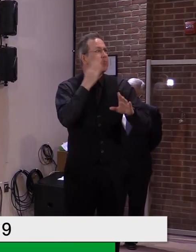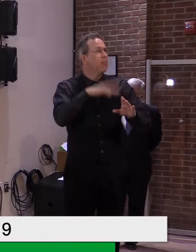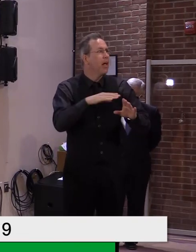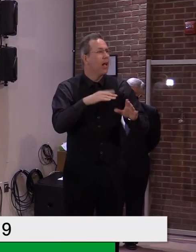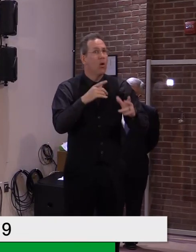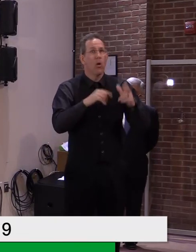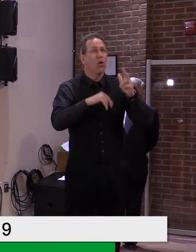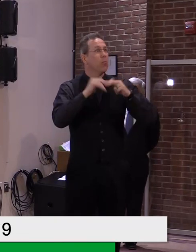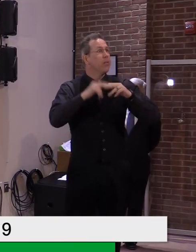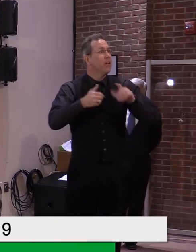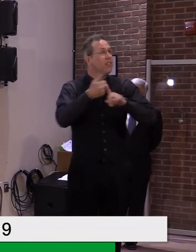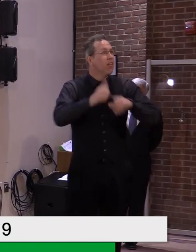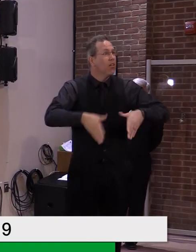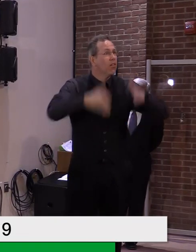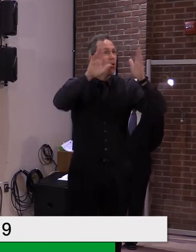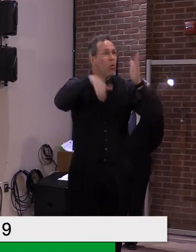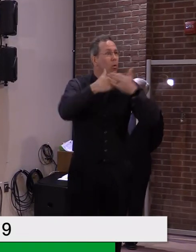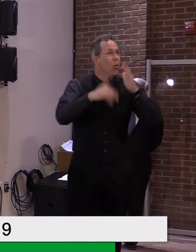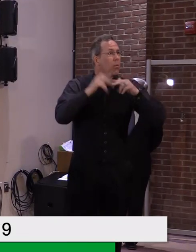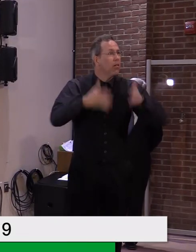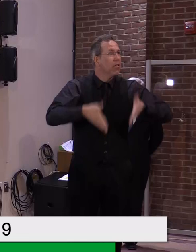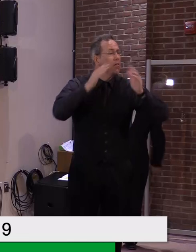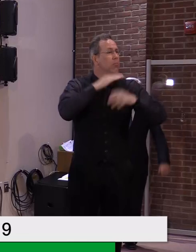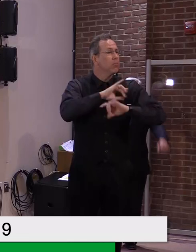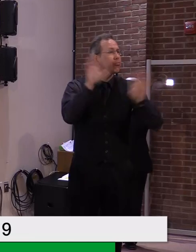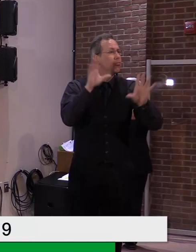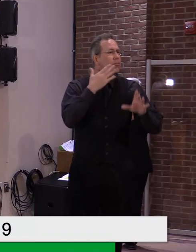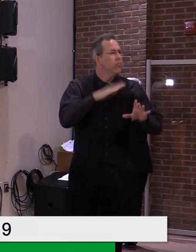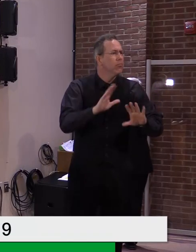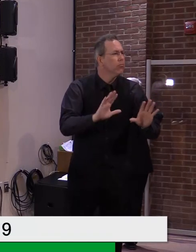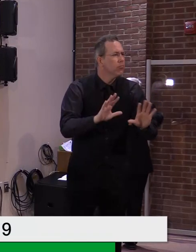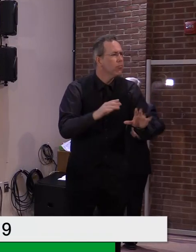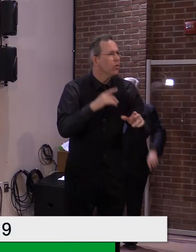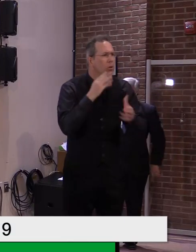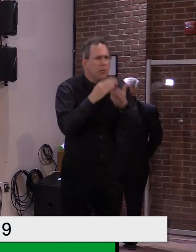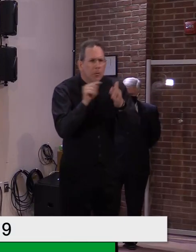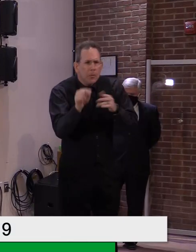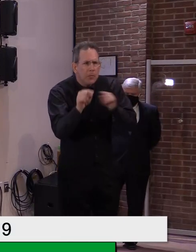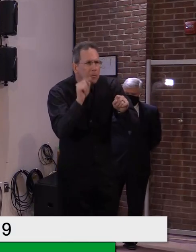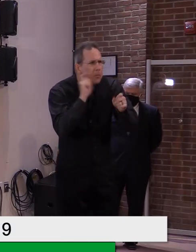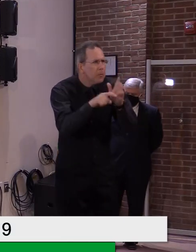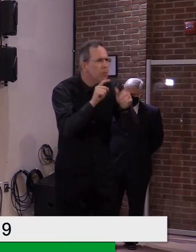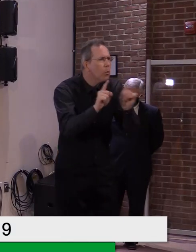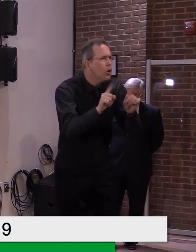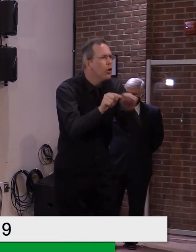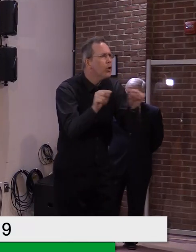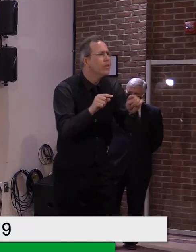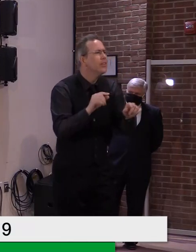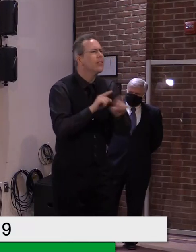won't be spreading throughout the facility like we had seen at an unvaccinated time early in the